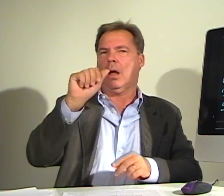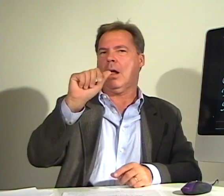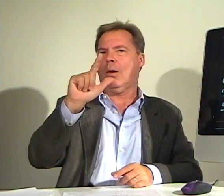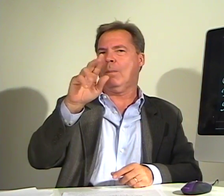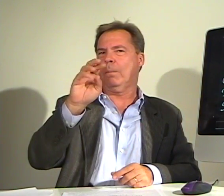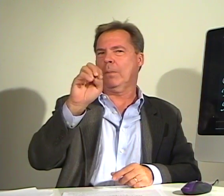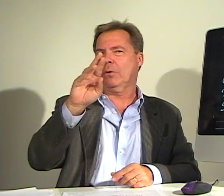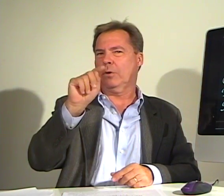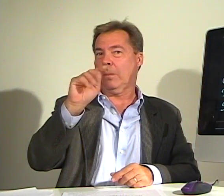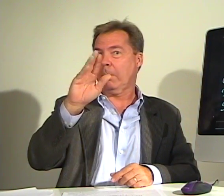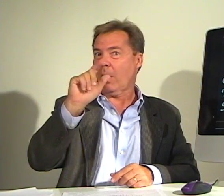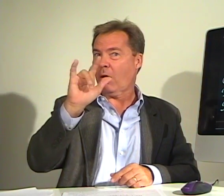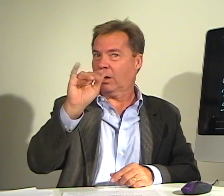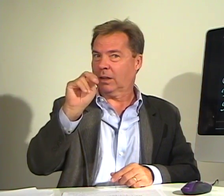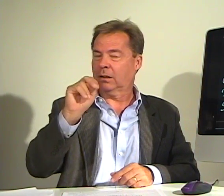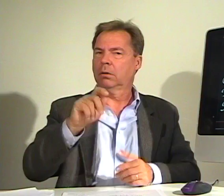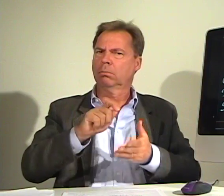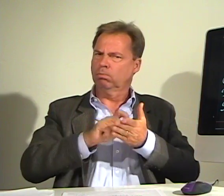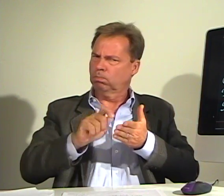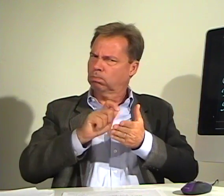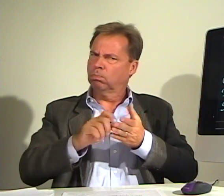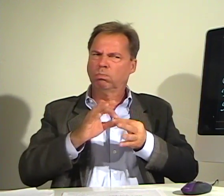a deaf man named Albert Ballin.